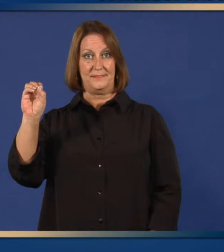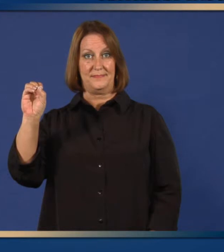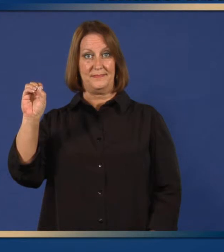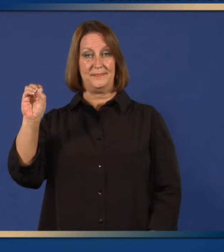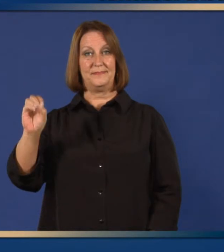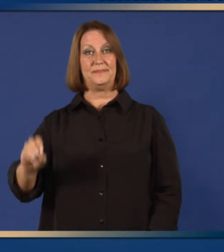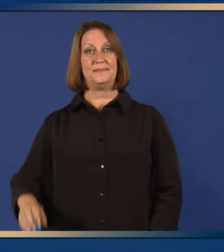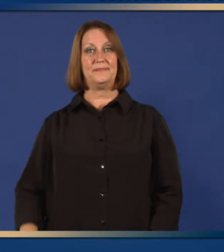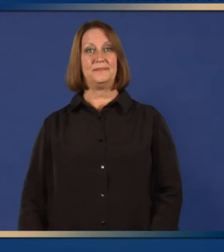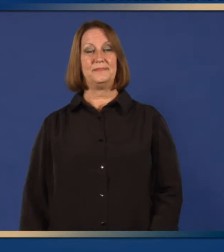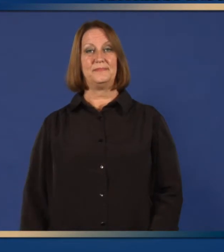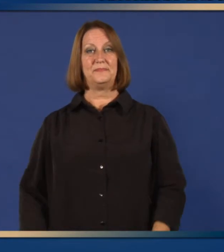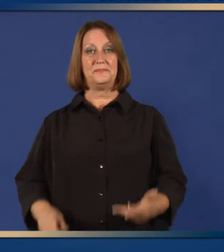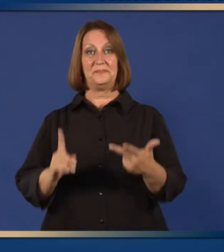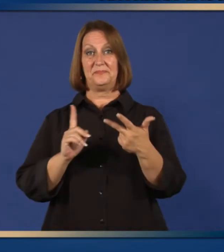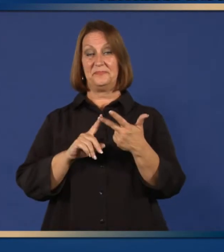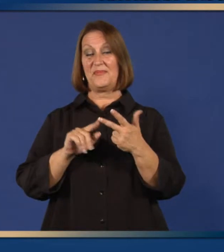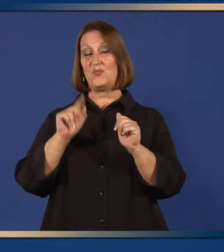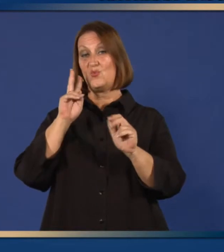1-800-CDC-INFO.